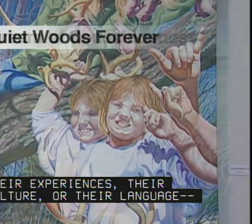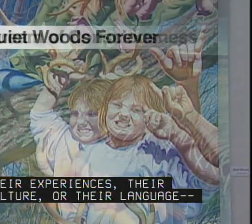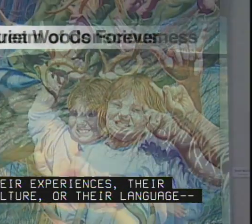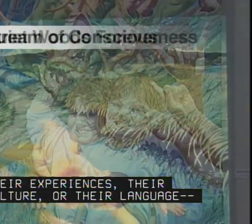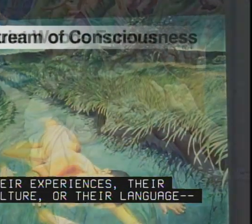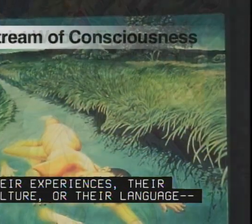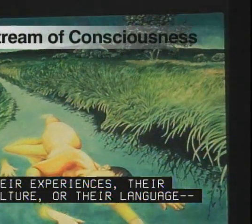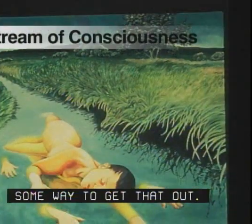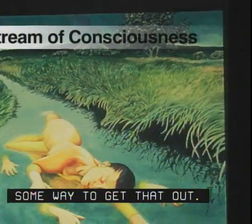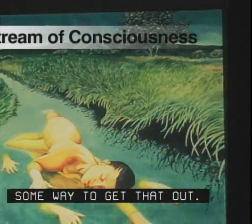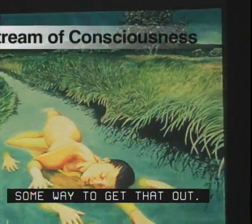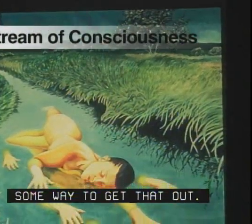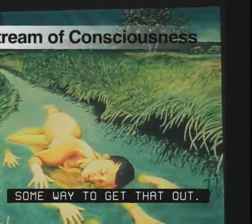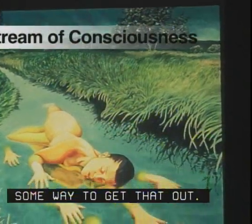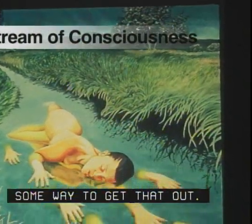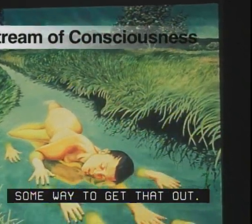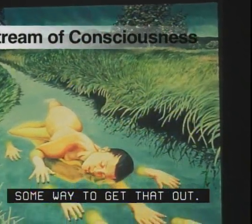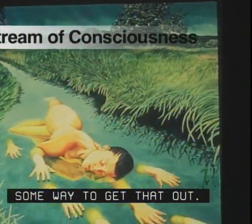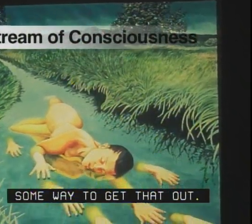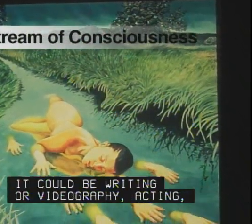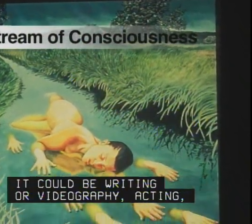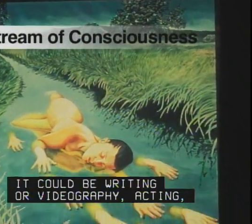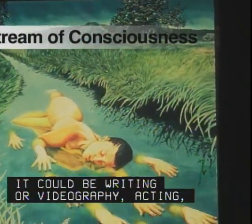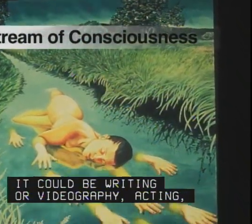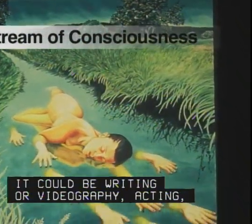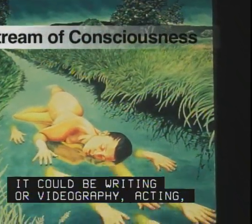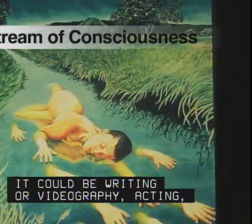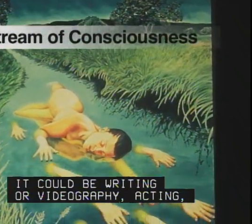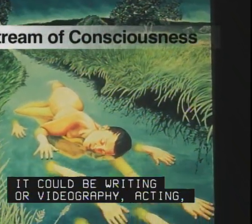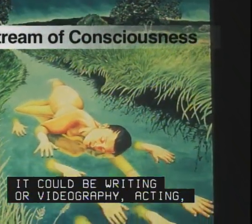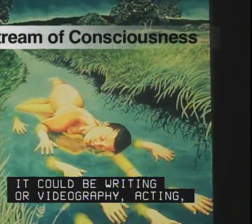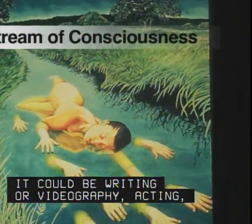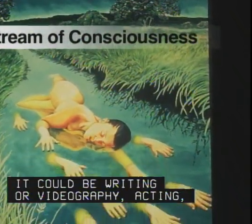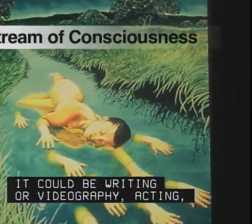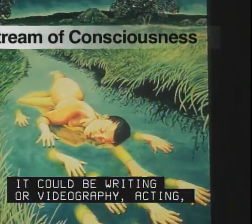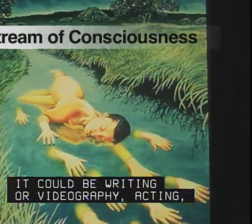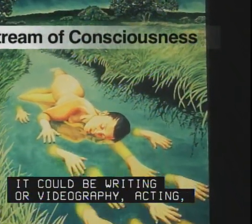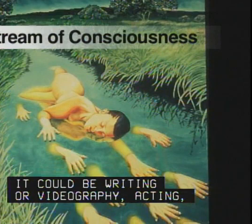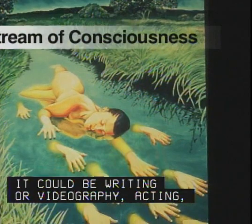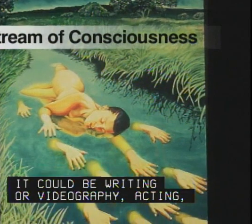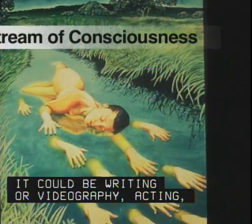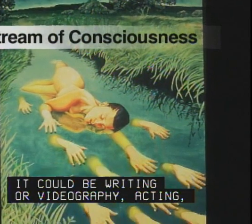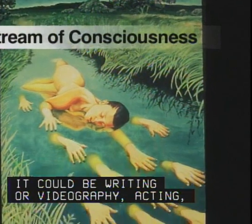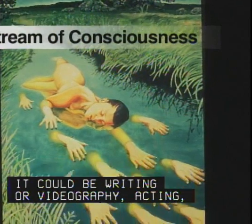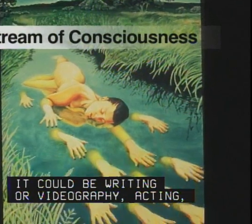language. Some way to get that out. It could be writing, or videography,